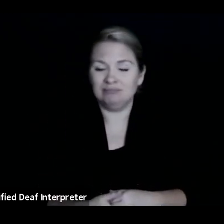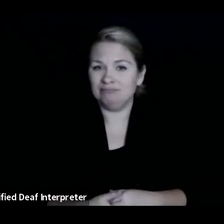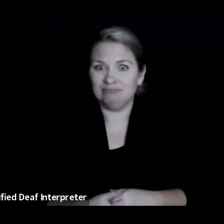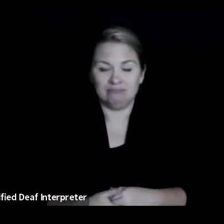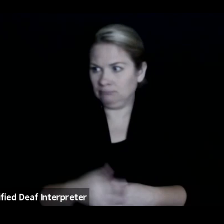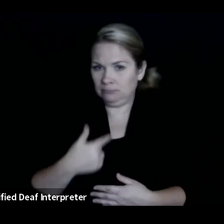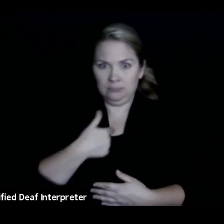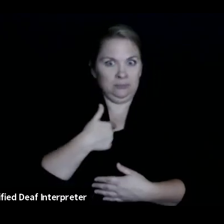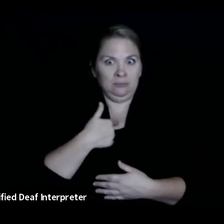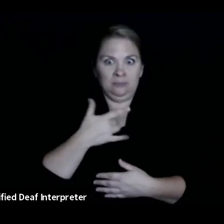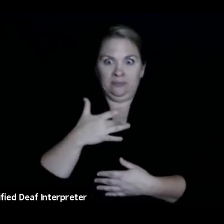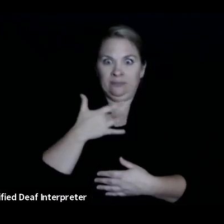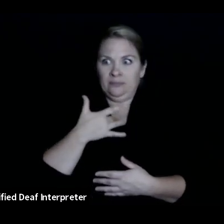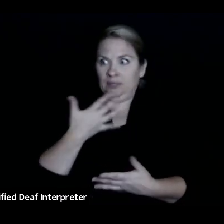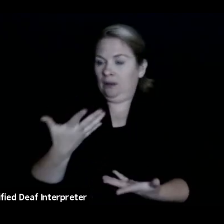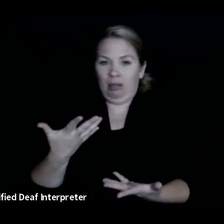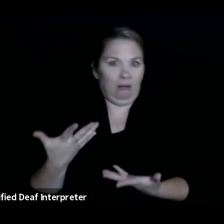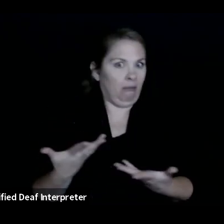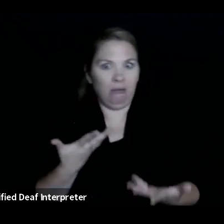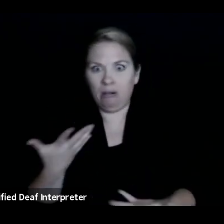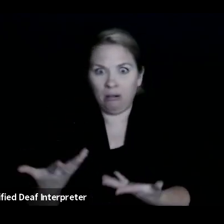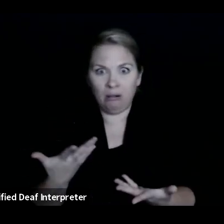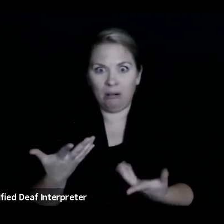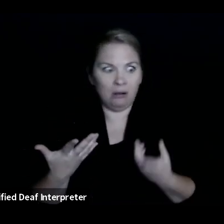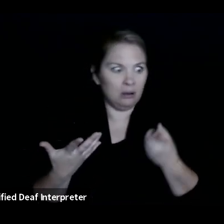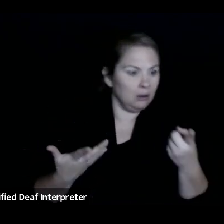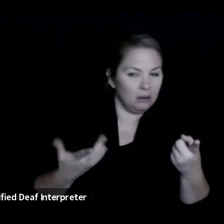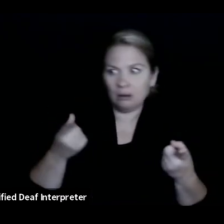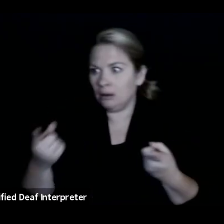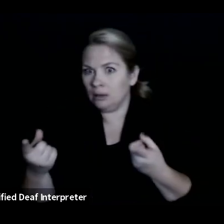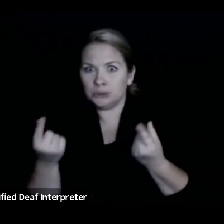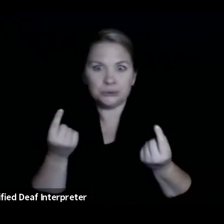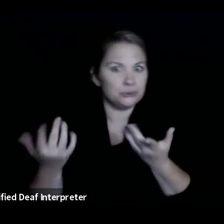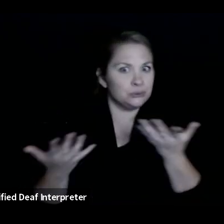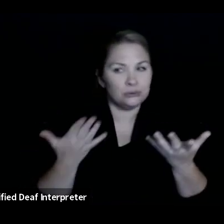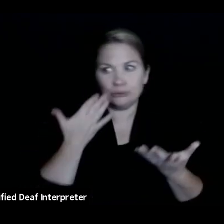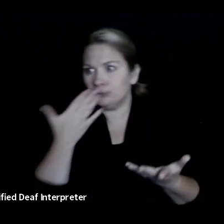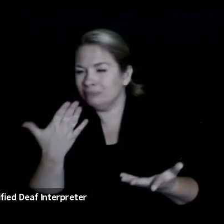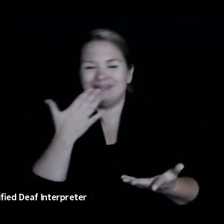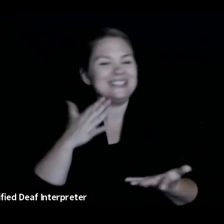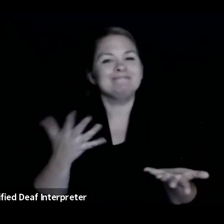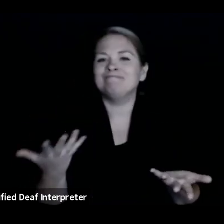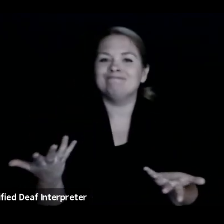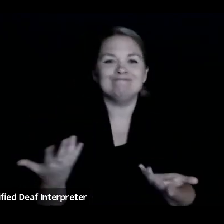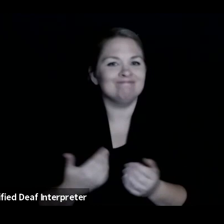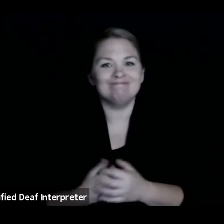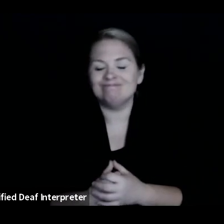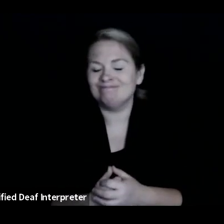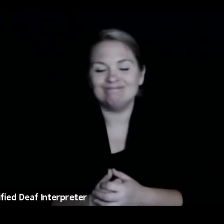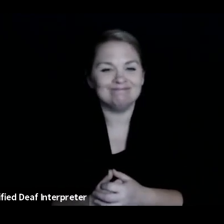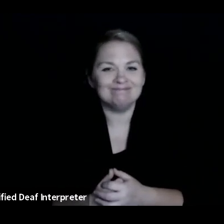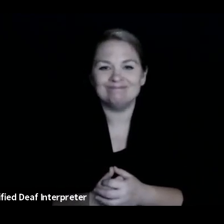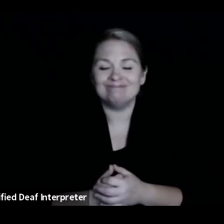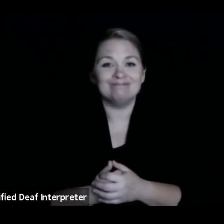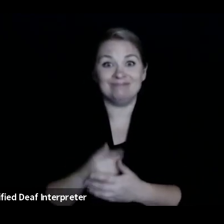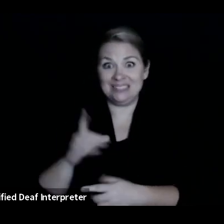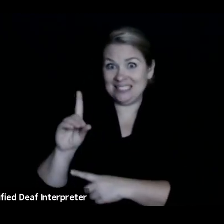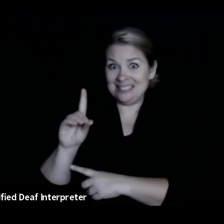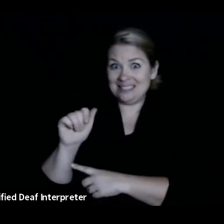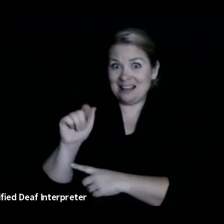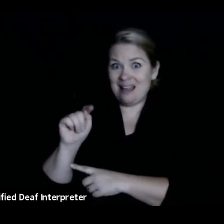provide him with the best public health information and the best epidemiologic data that we can. And we